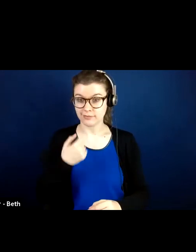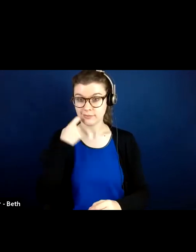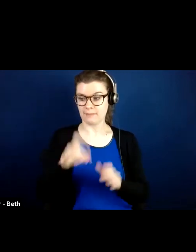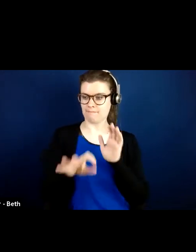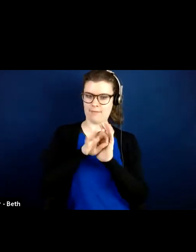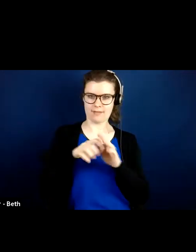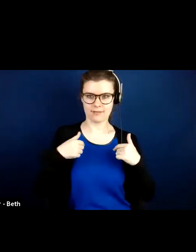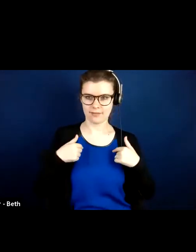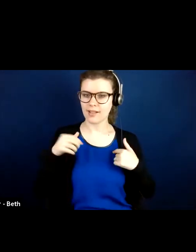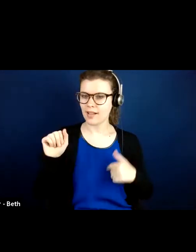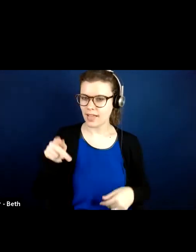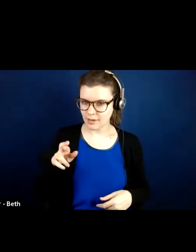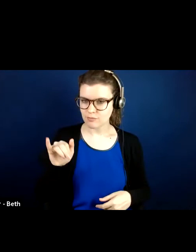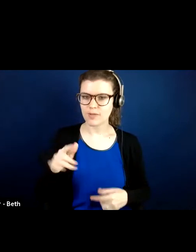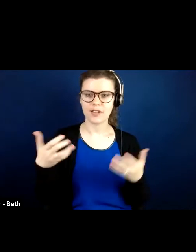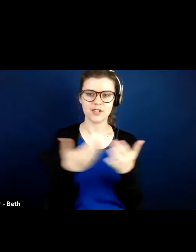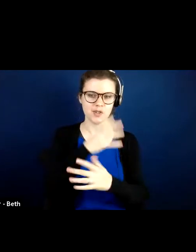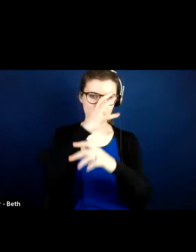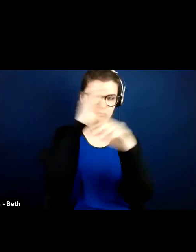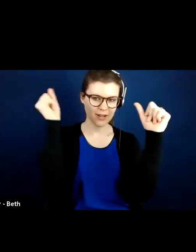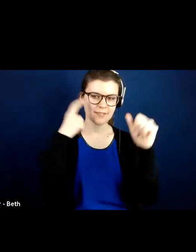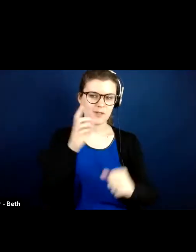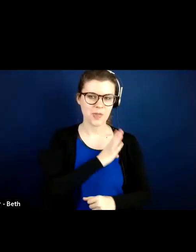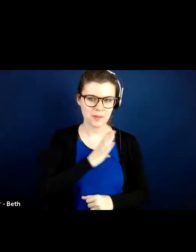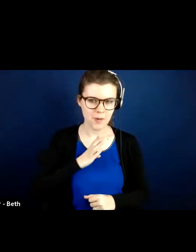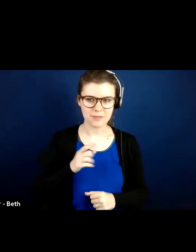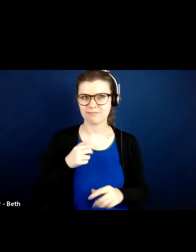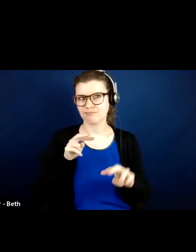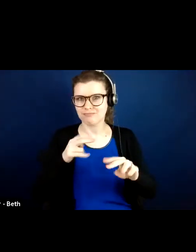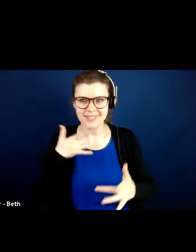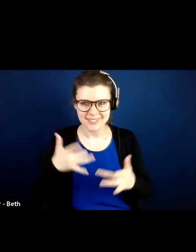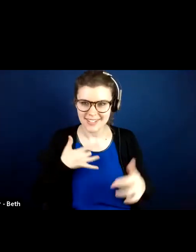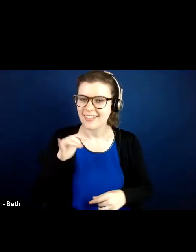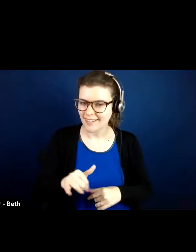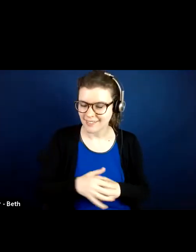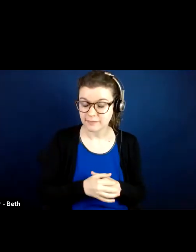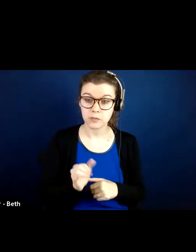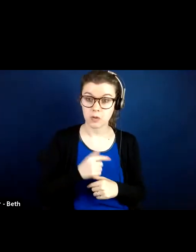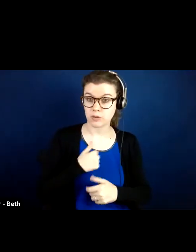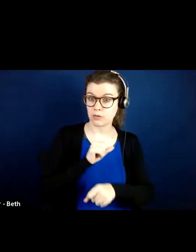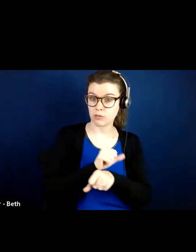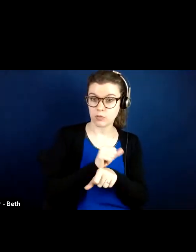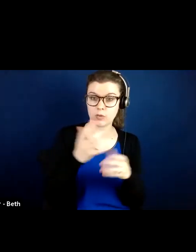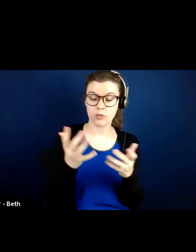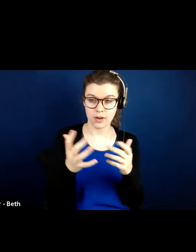April's new board president, so I'm really excited. I also serve as